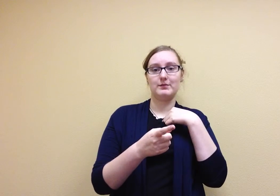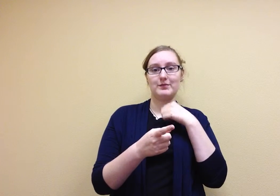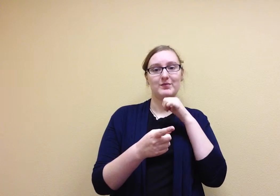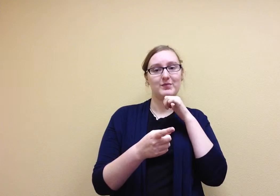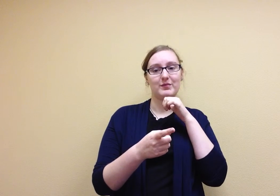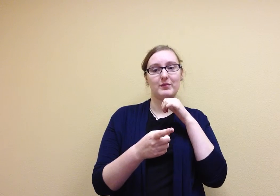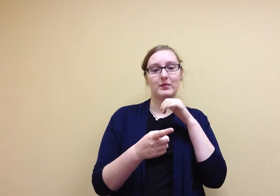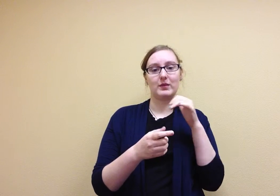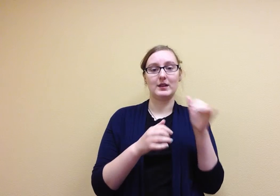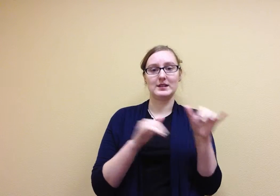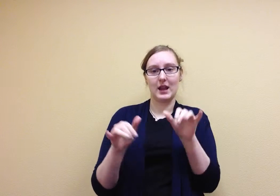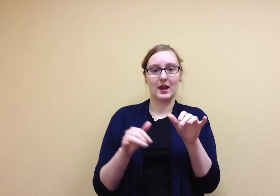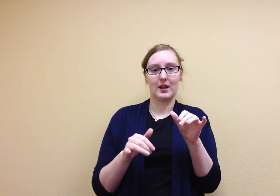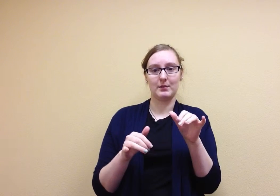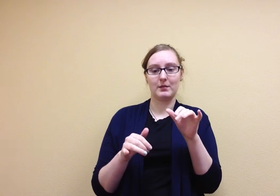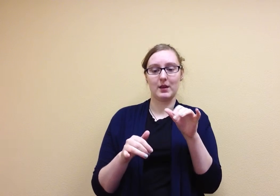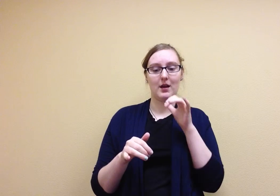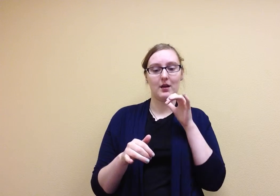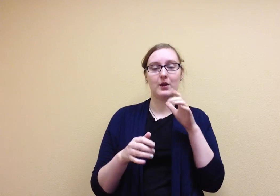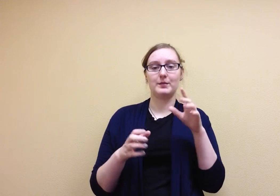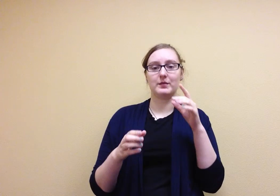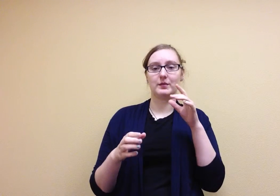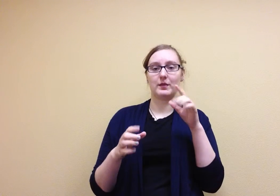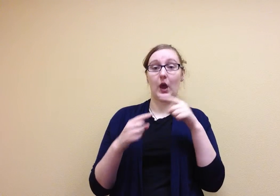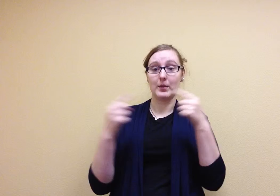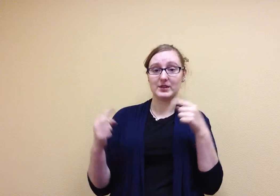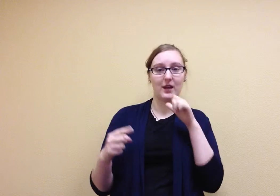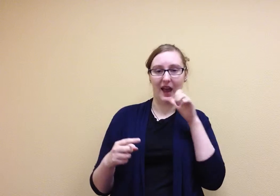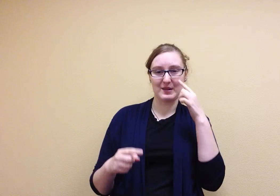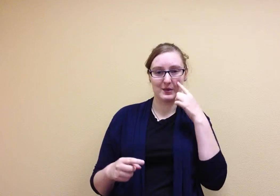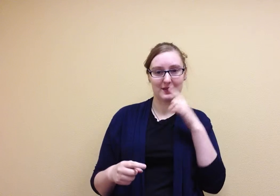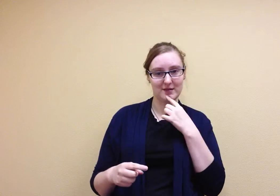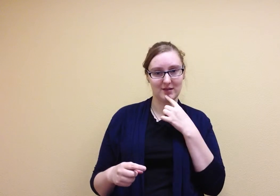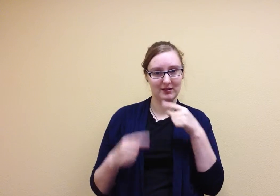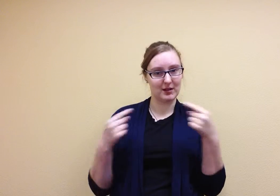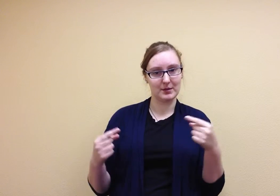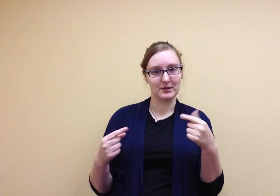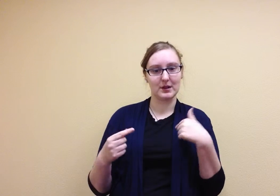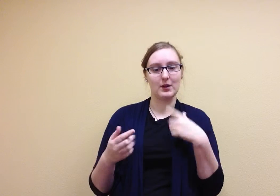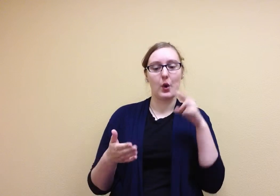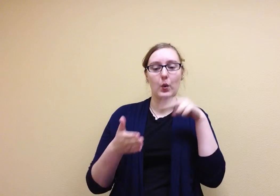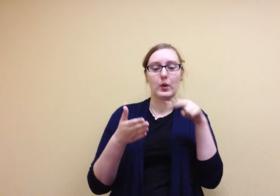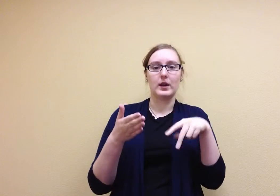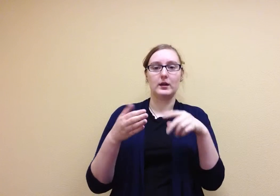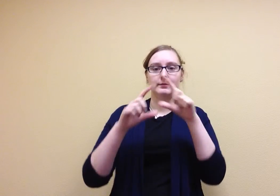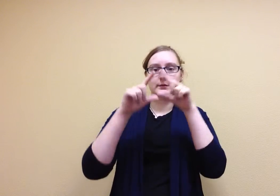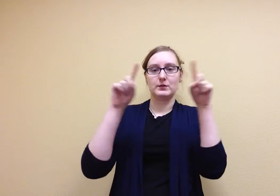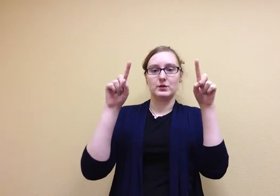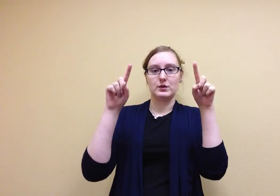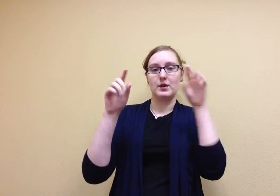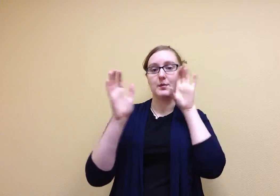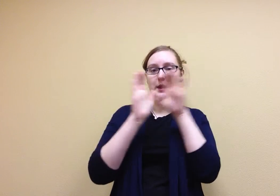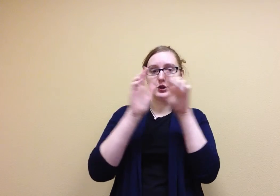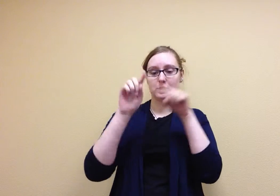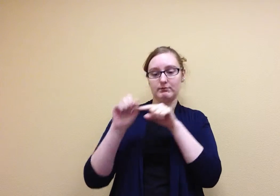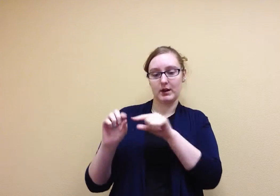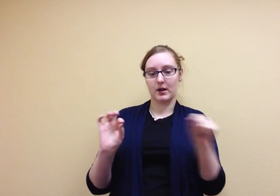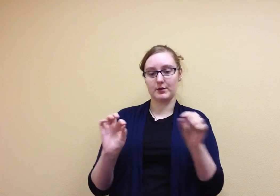says. What is it? Read for me right under the first picture, Sean, and tell me what it says. Magnetic field of two poles